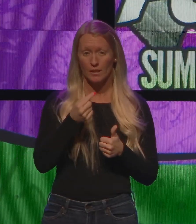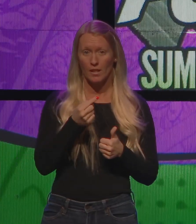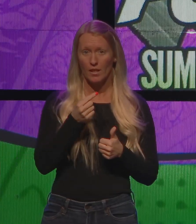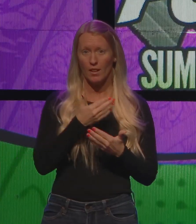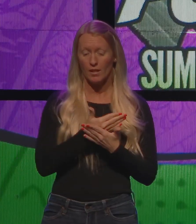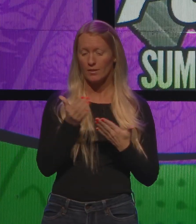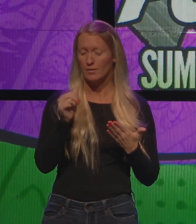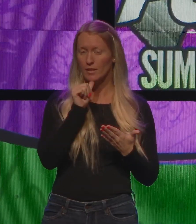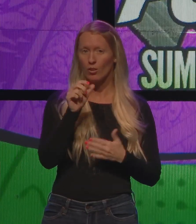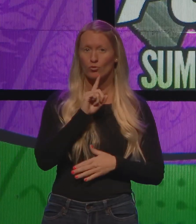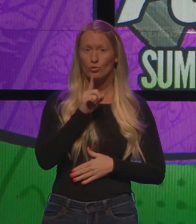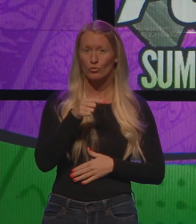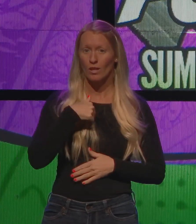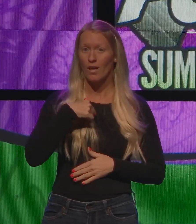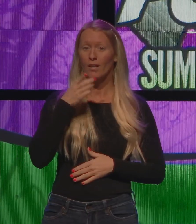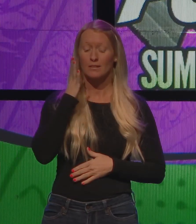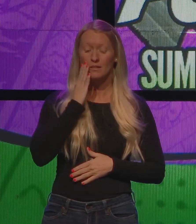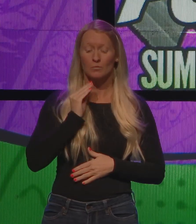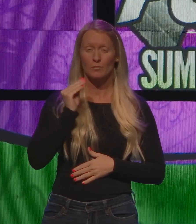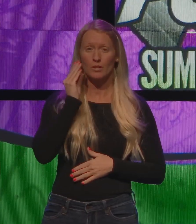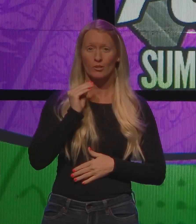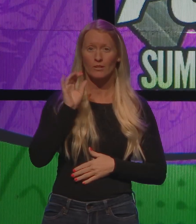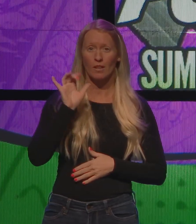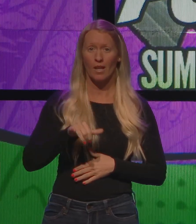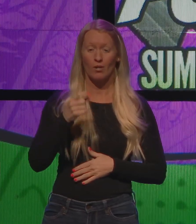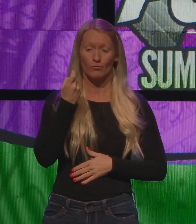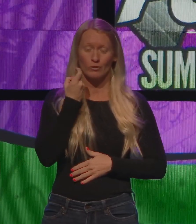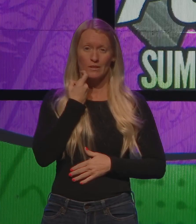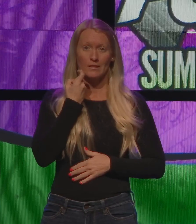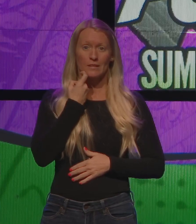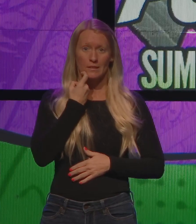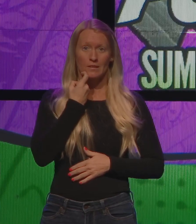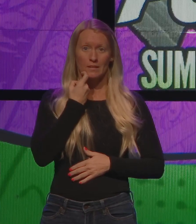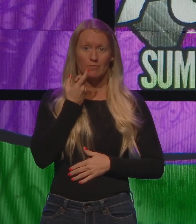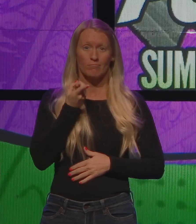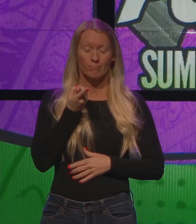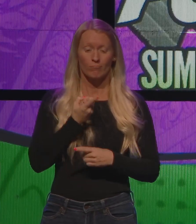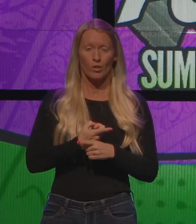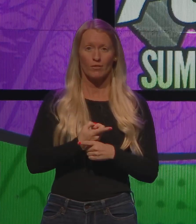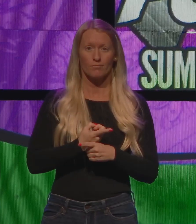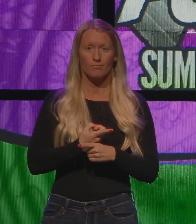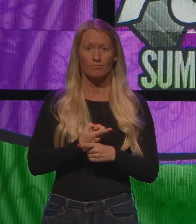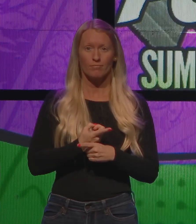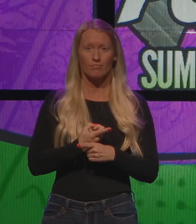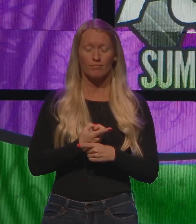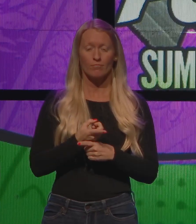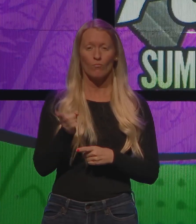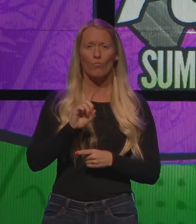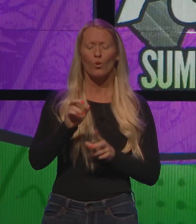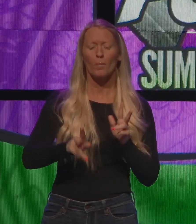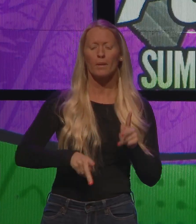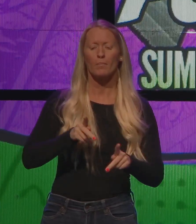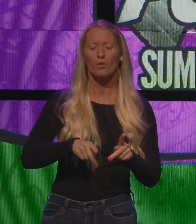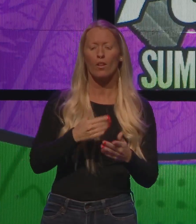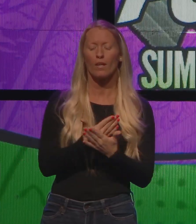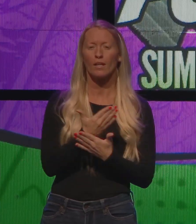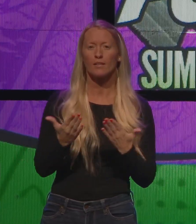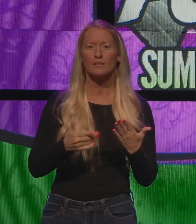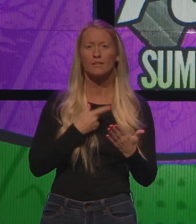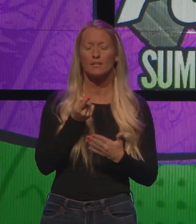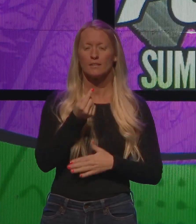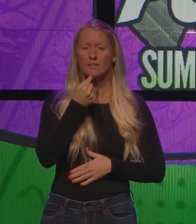through that not long ago, right? Where people have some things to say about